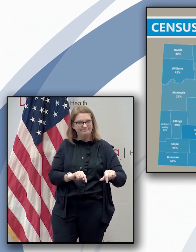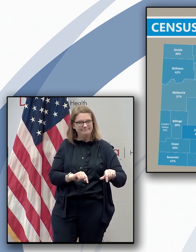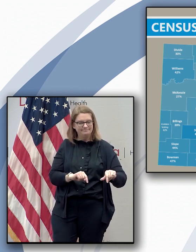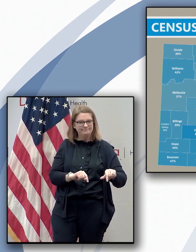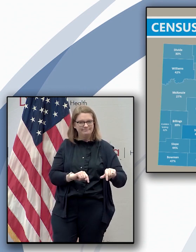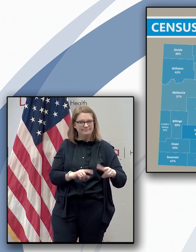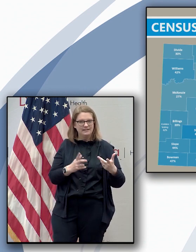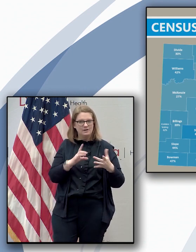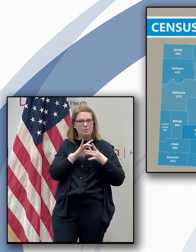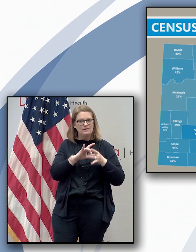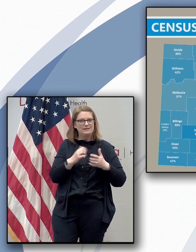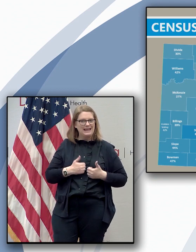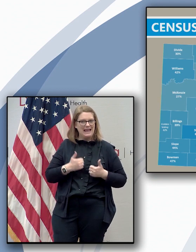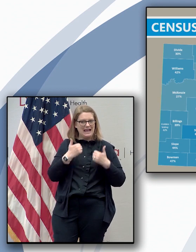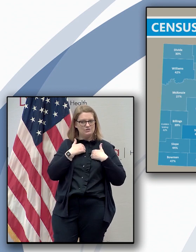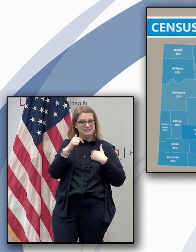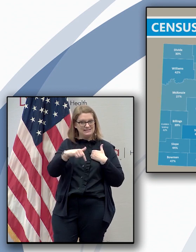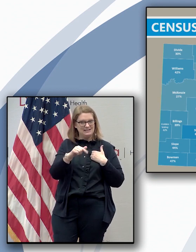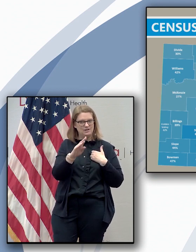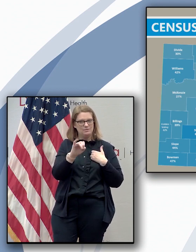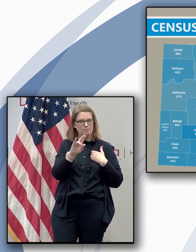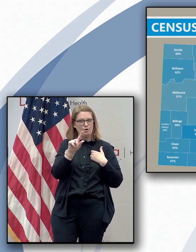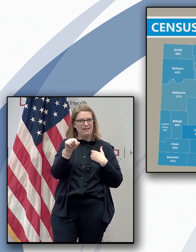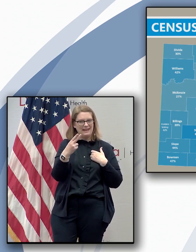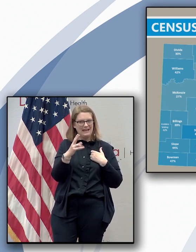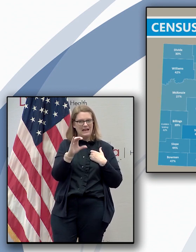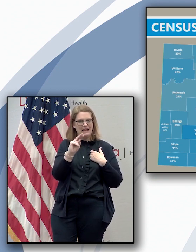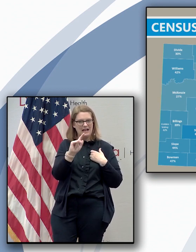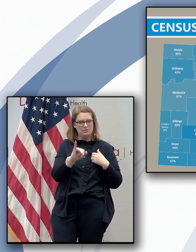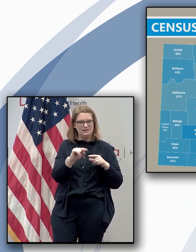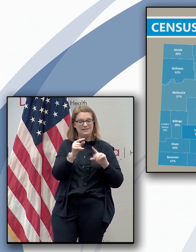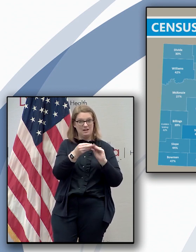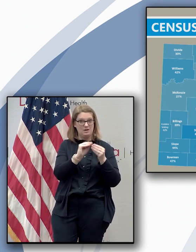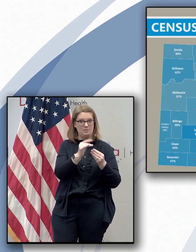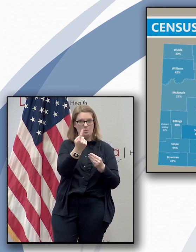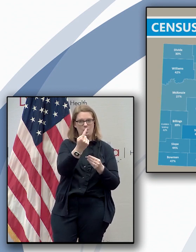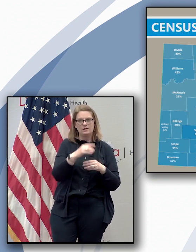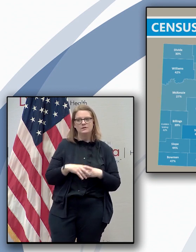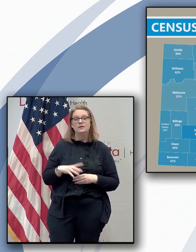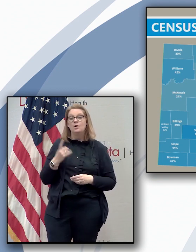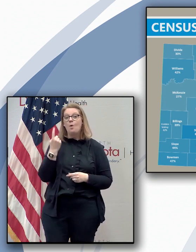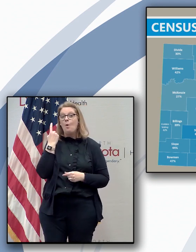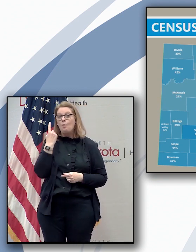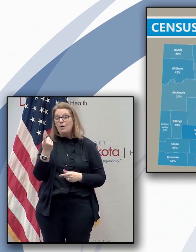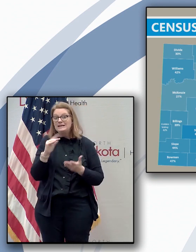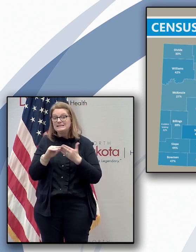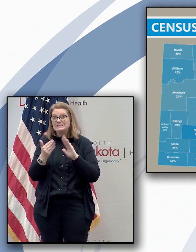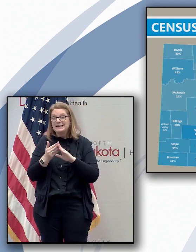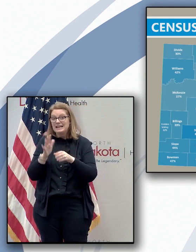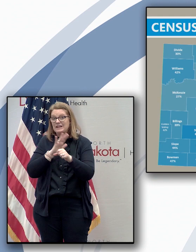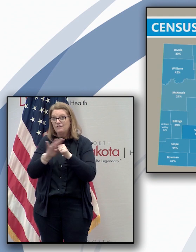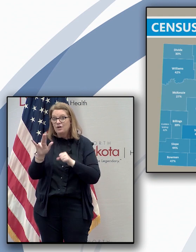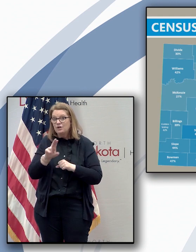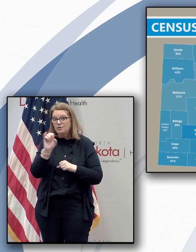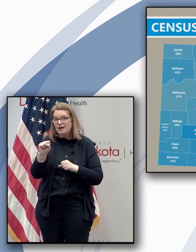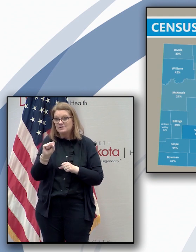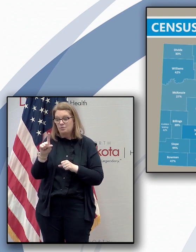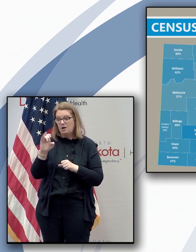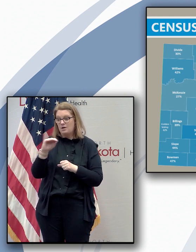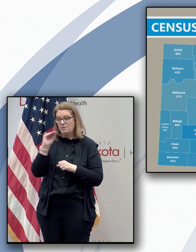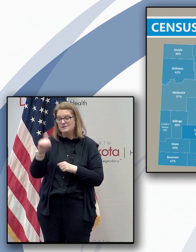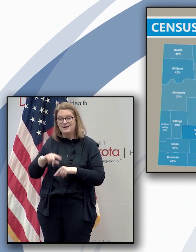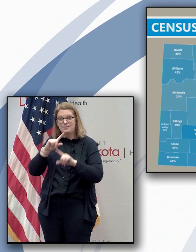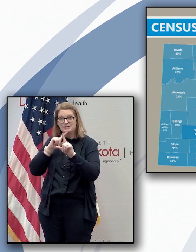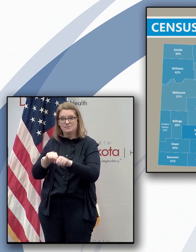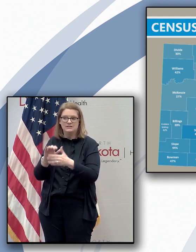to addresses in Burley County. That's fantastic. So they're leading. We're still as only one city in the entire U.S. which has a 100%